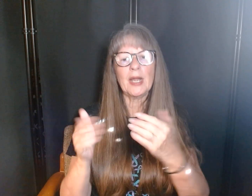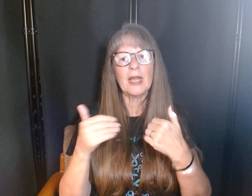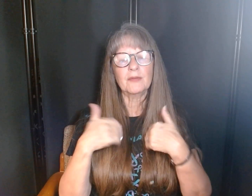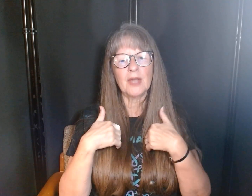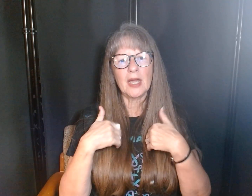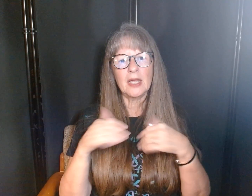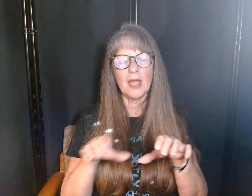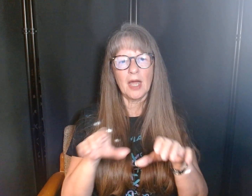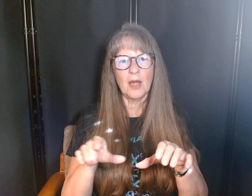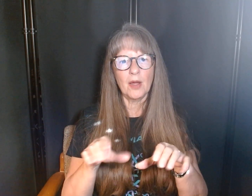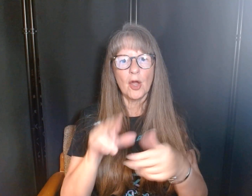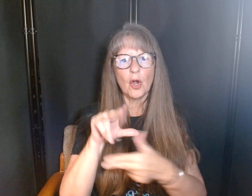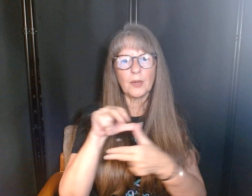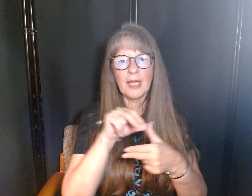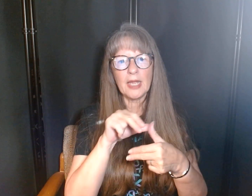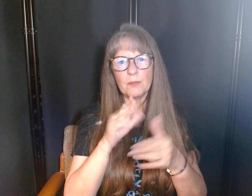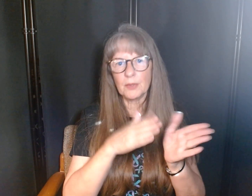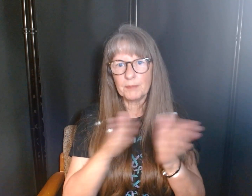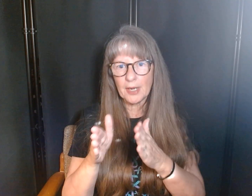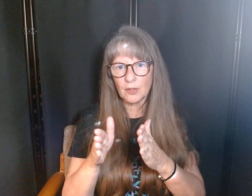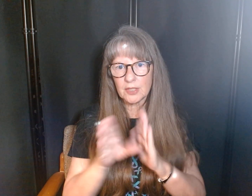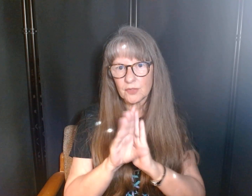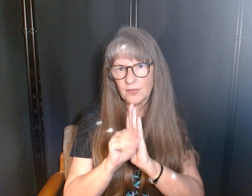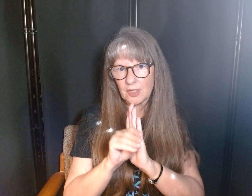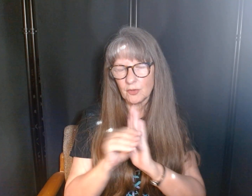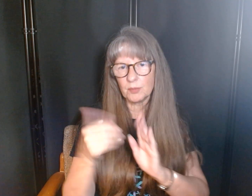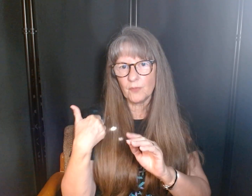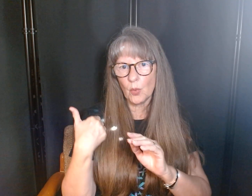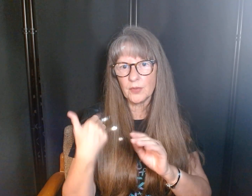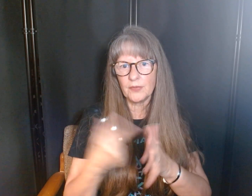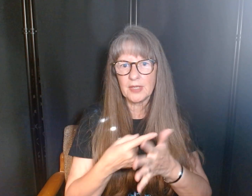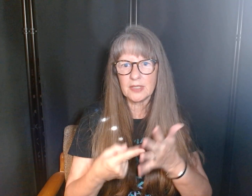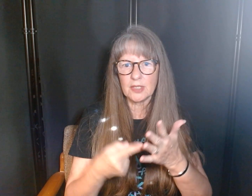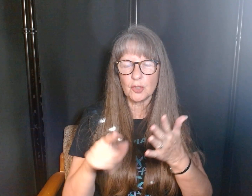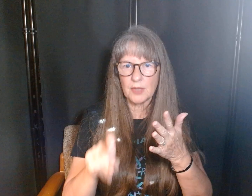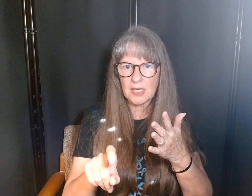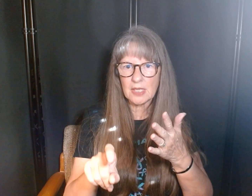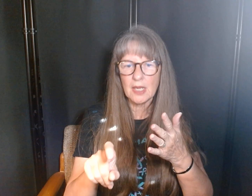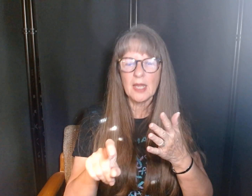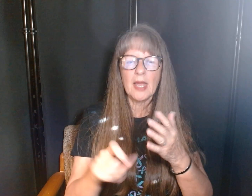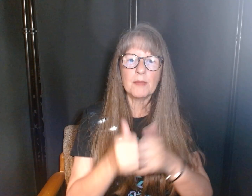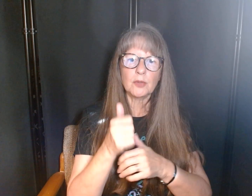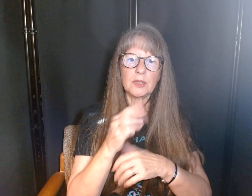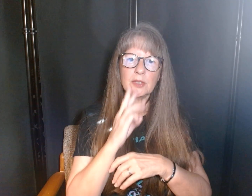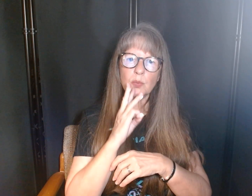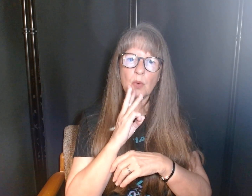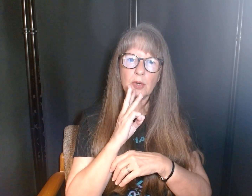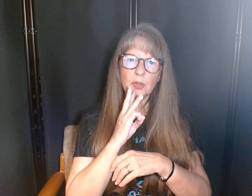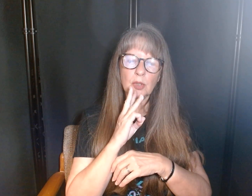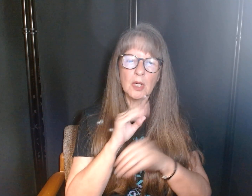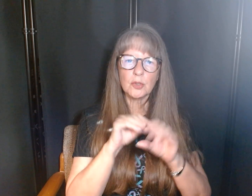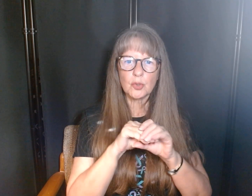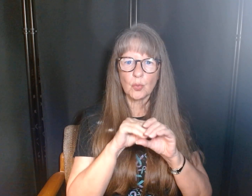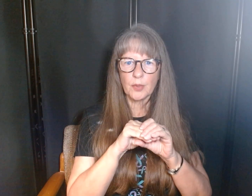I've done hurricane preparedness videos before, the things that you need, and mostly it's water,